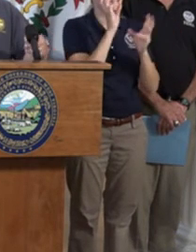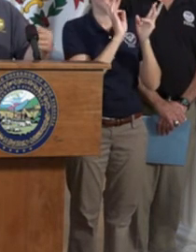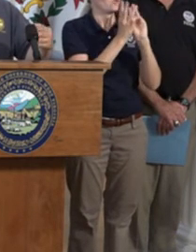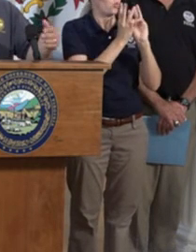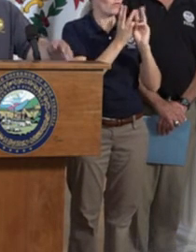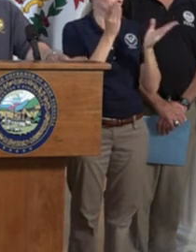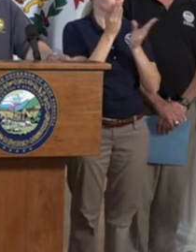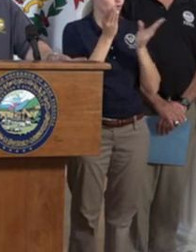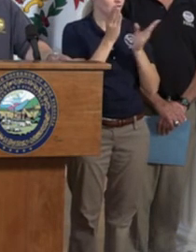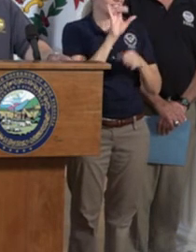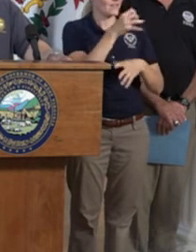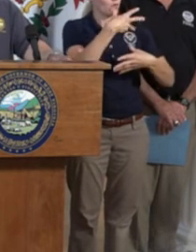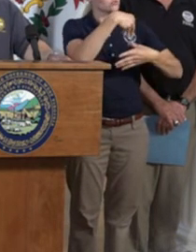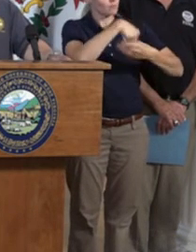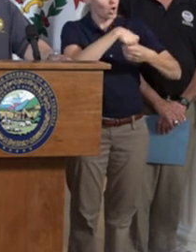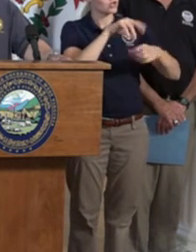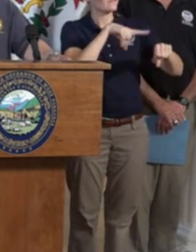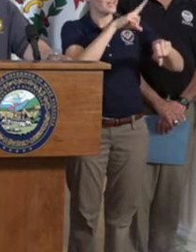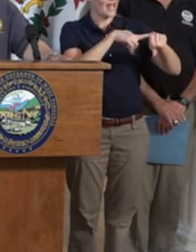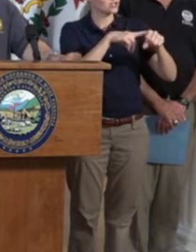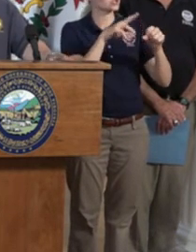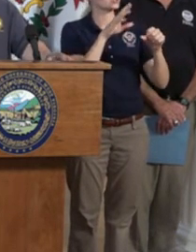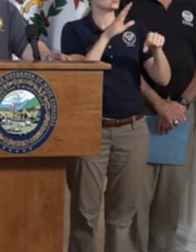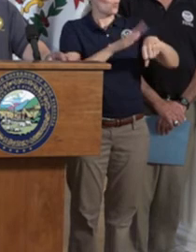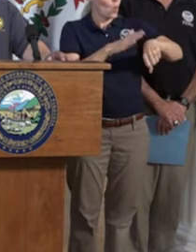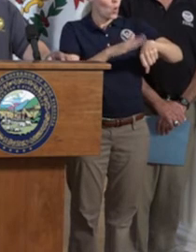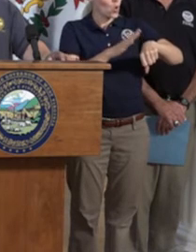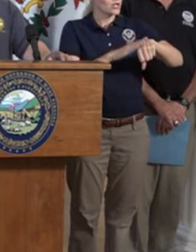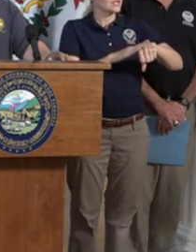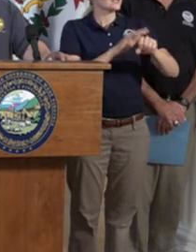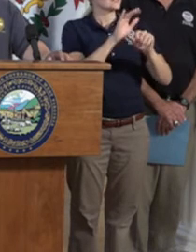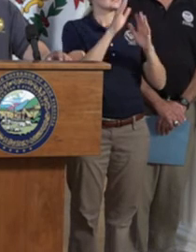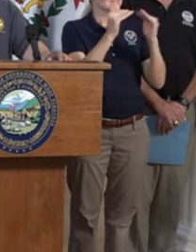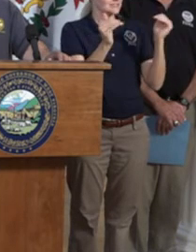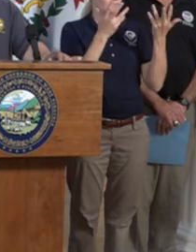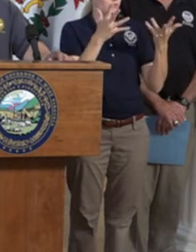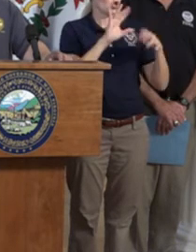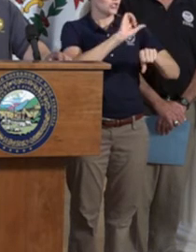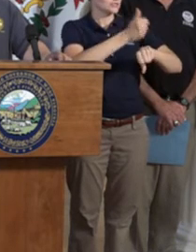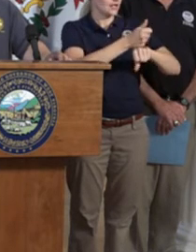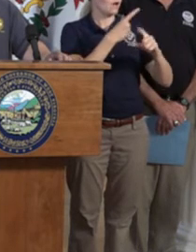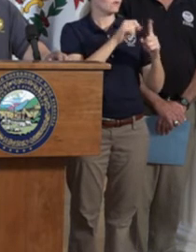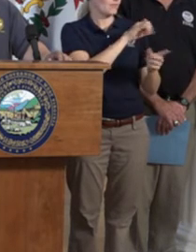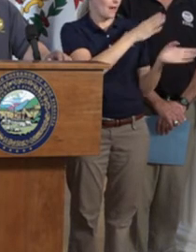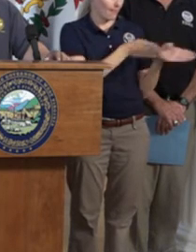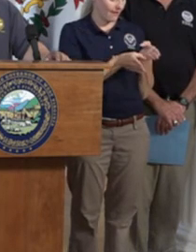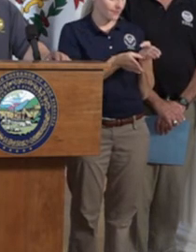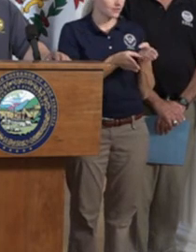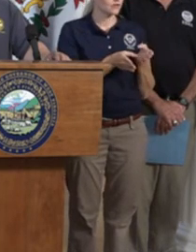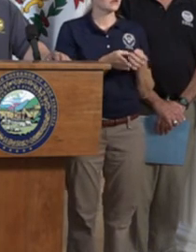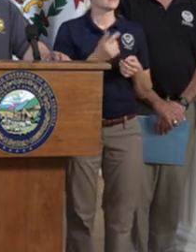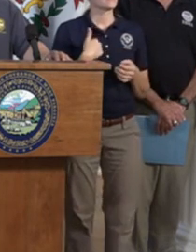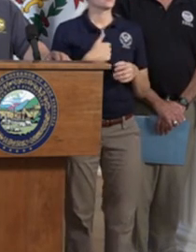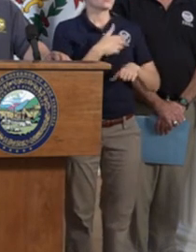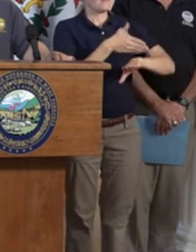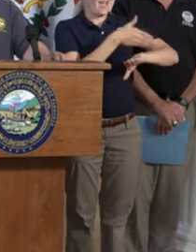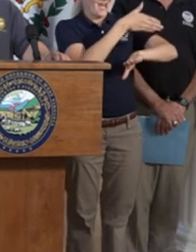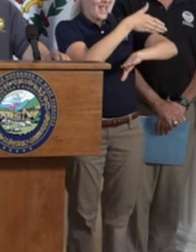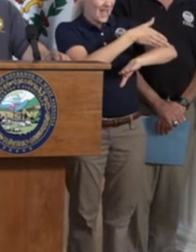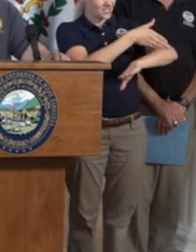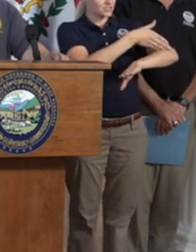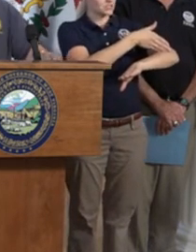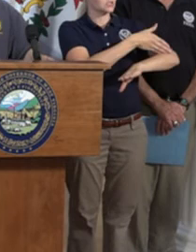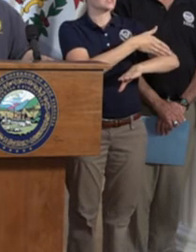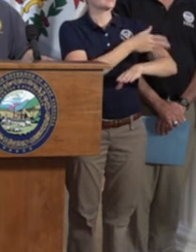saw. So that was part of that national warning system and the state warning system that was done. We've enhanced the flood warning system in the state.